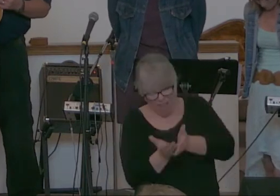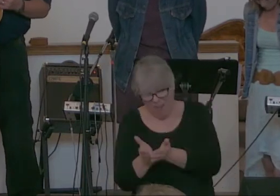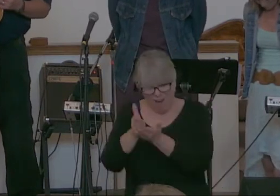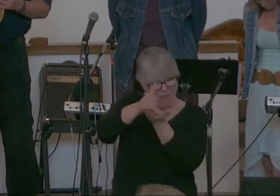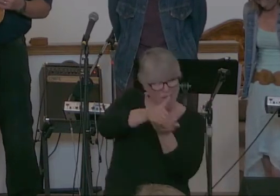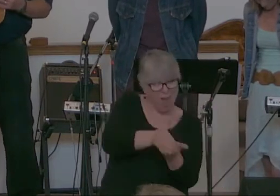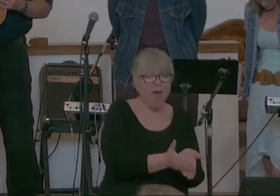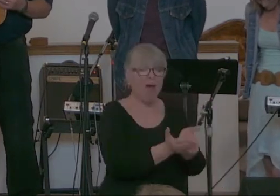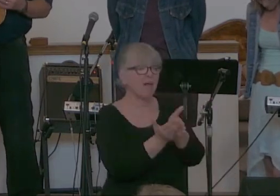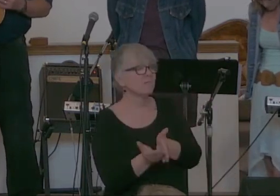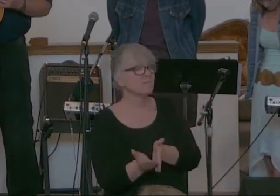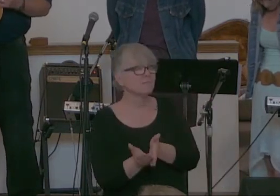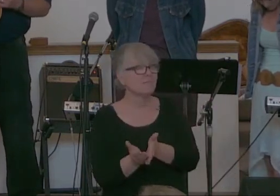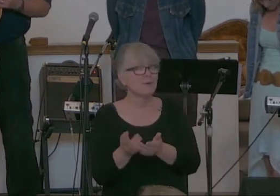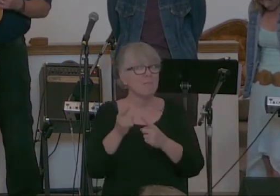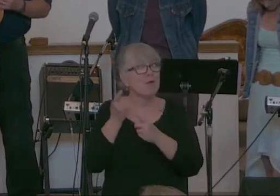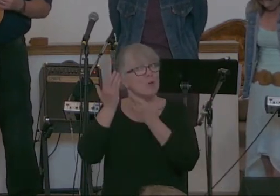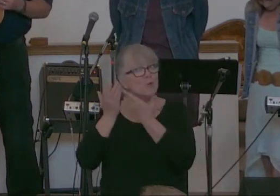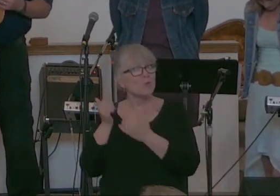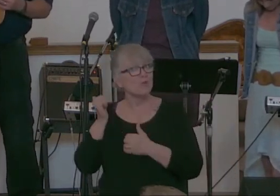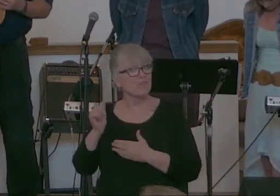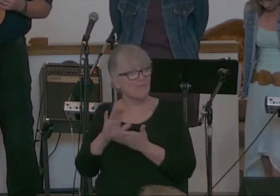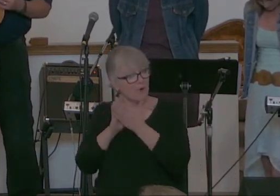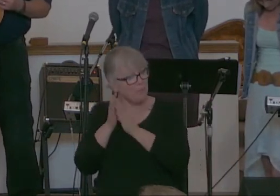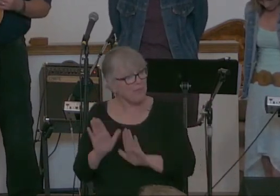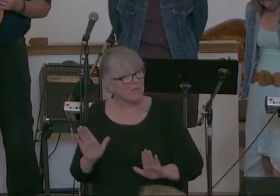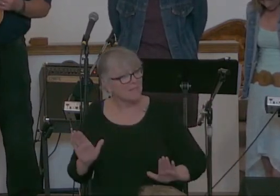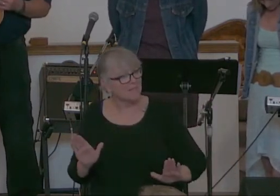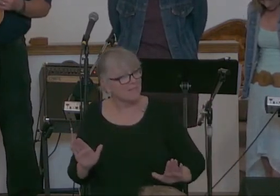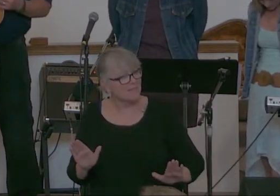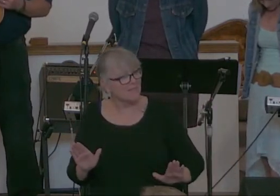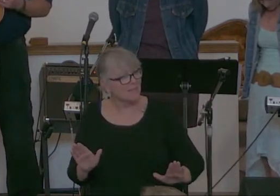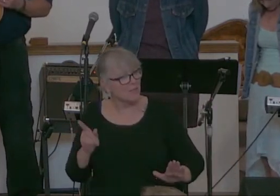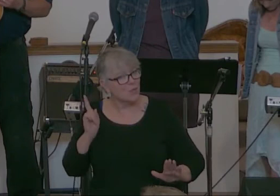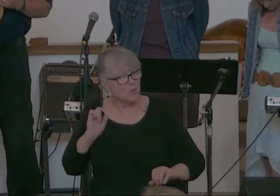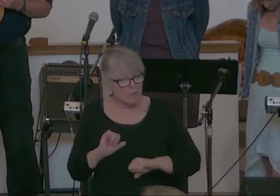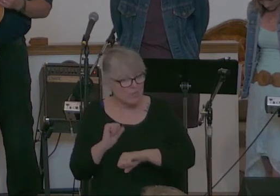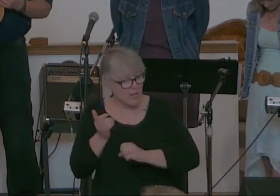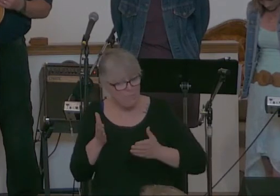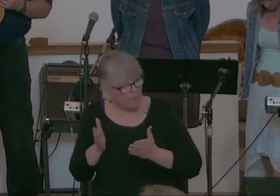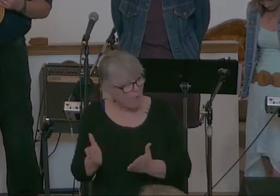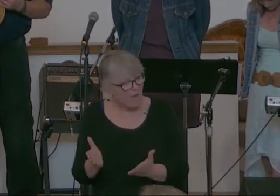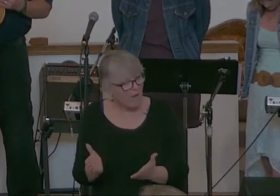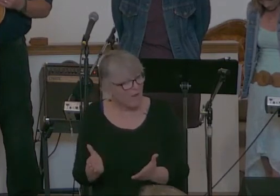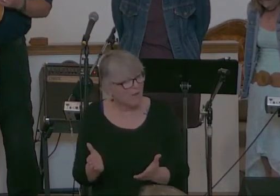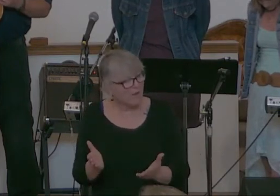You are the peacekeeper. You are the way maker, Father God. Lord, you are the